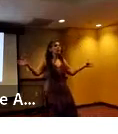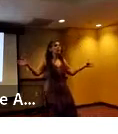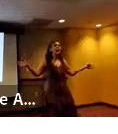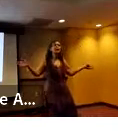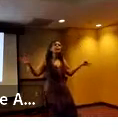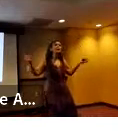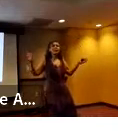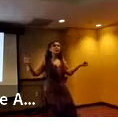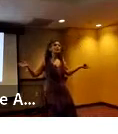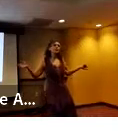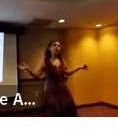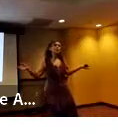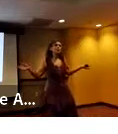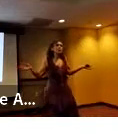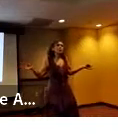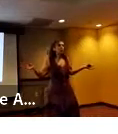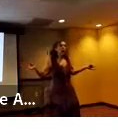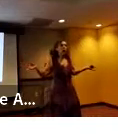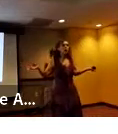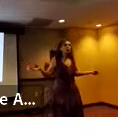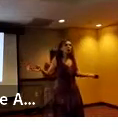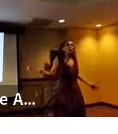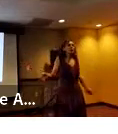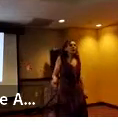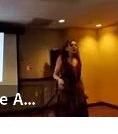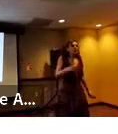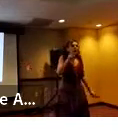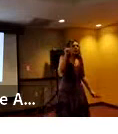reach 100%? No.